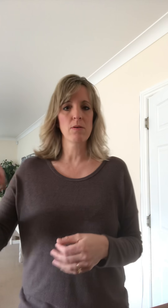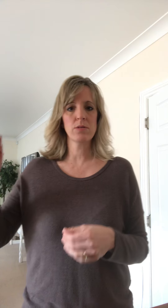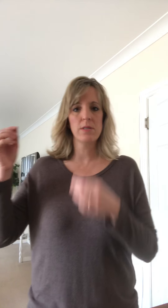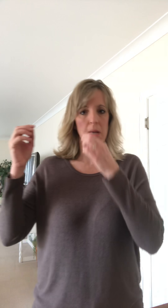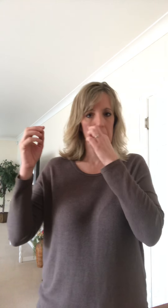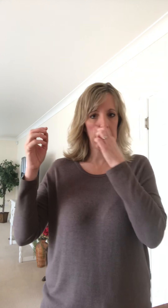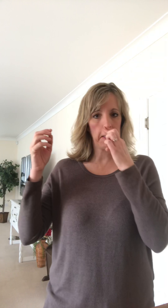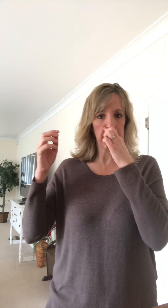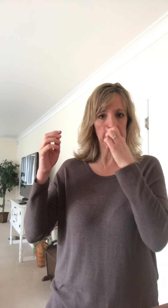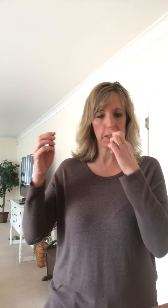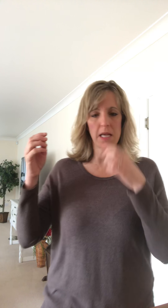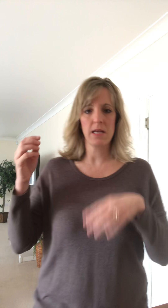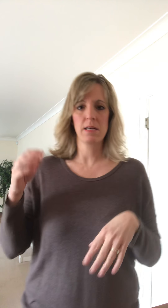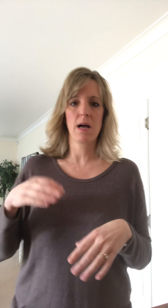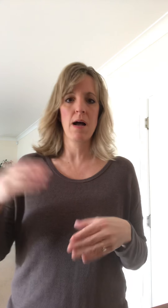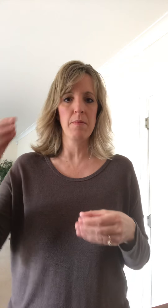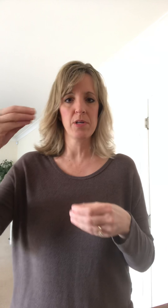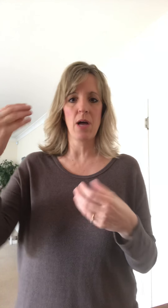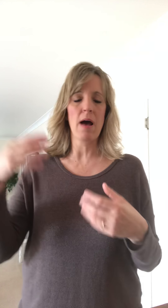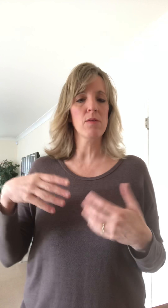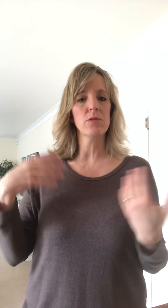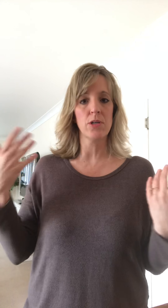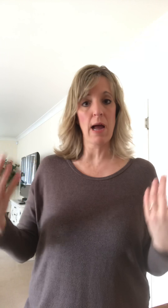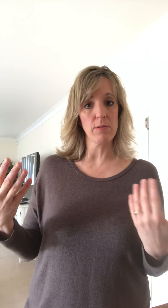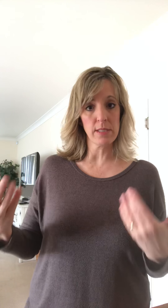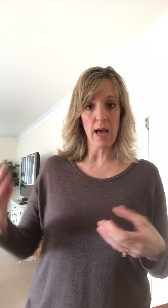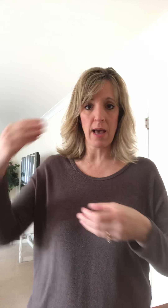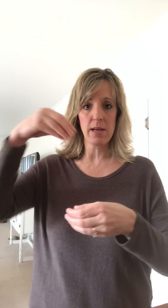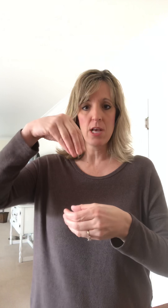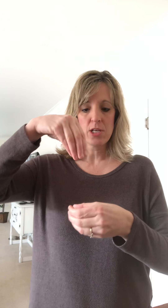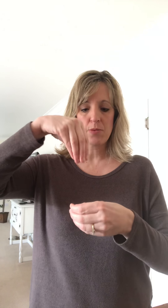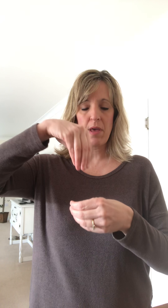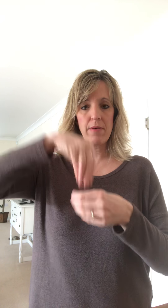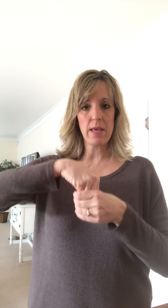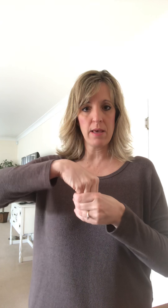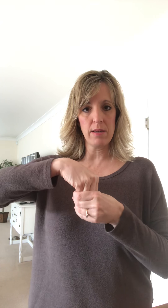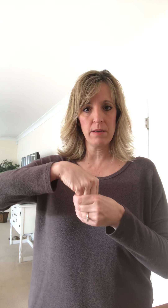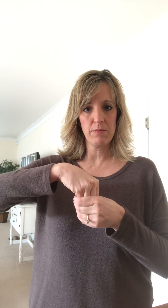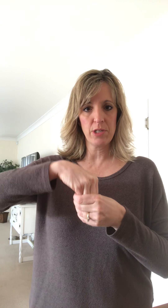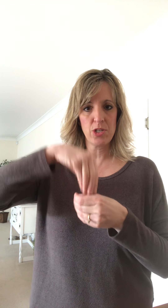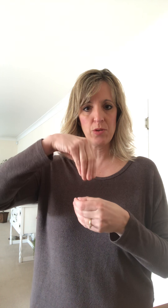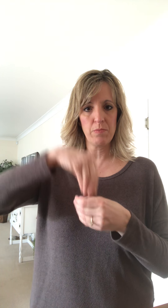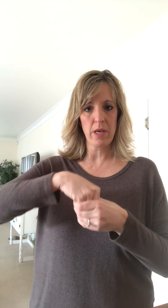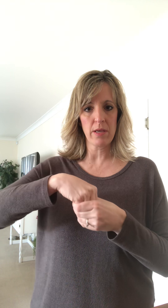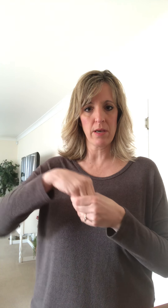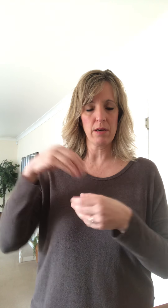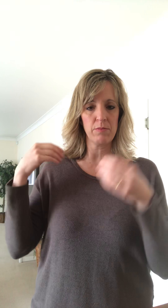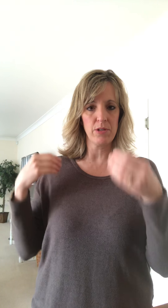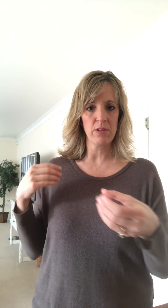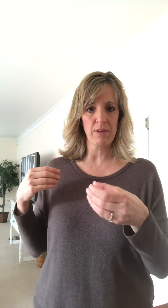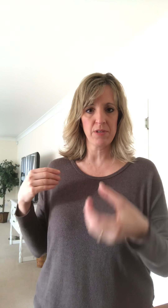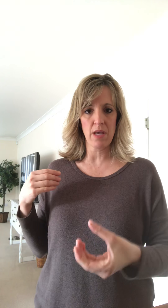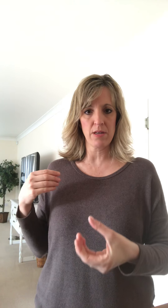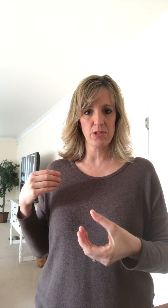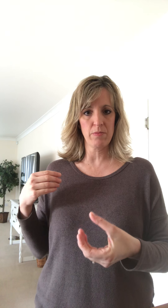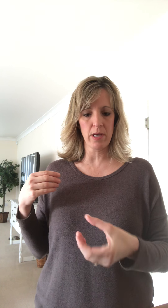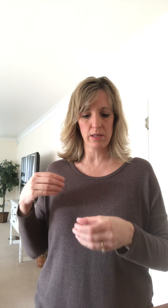Out is out or outside. So we have in, which you make with your left hand. You make a